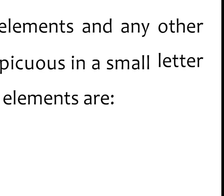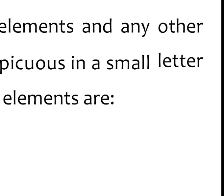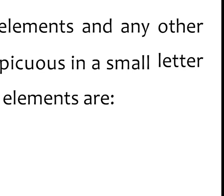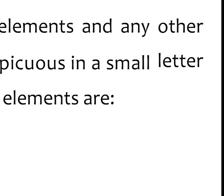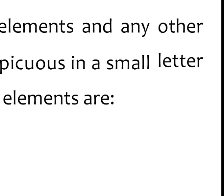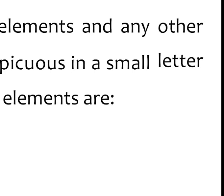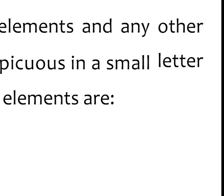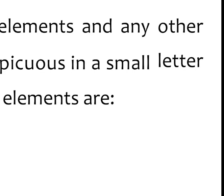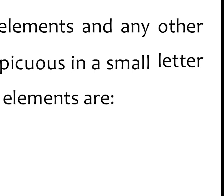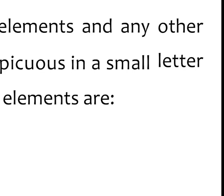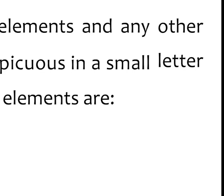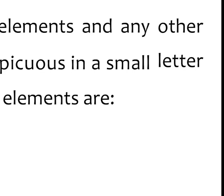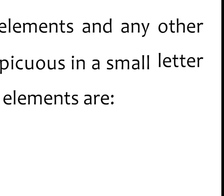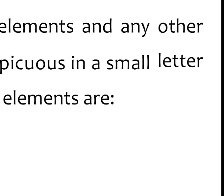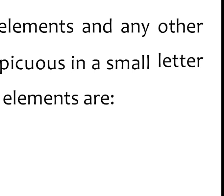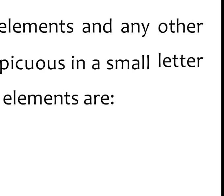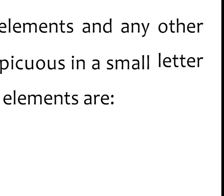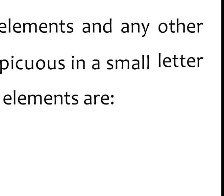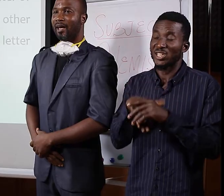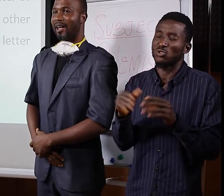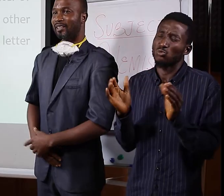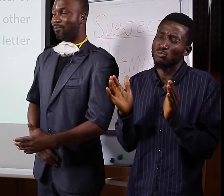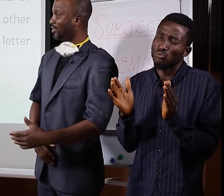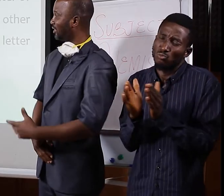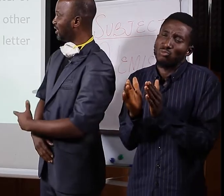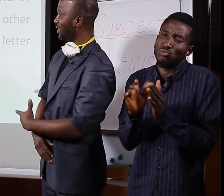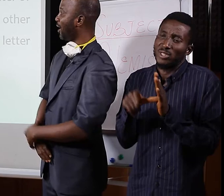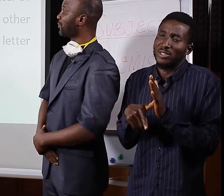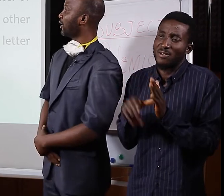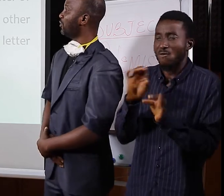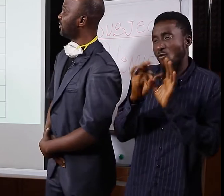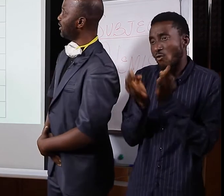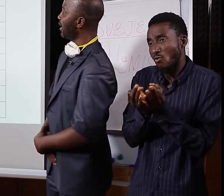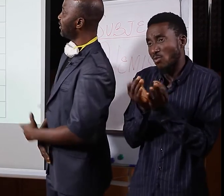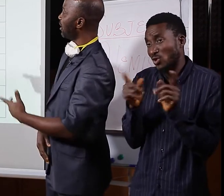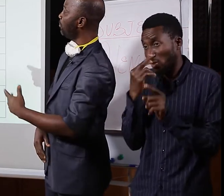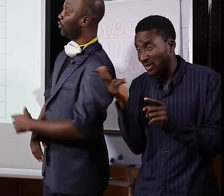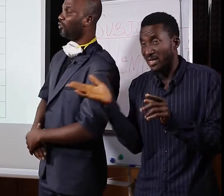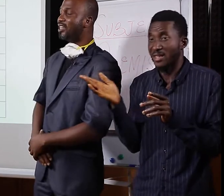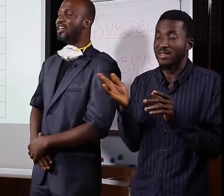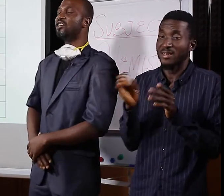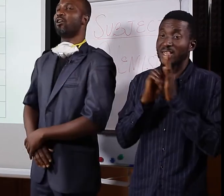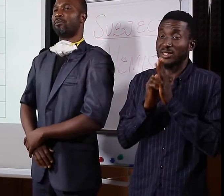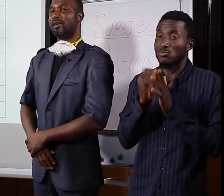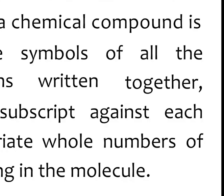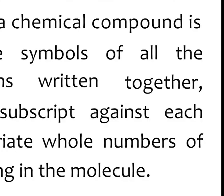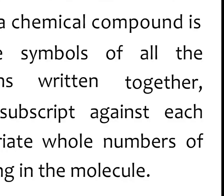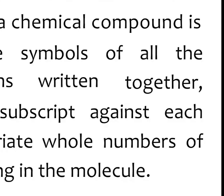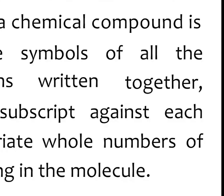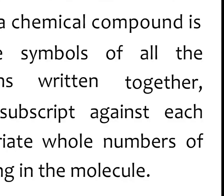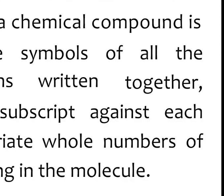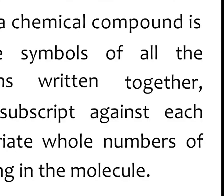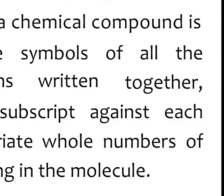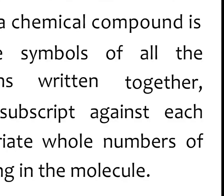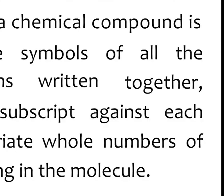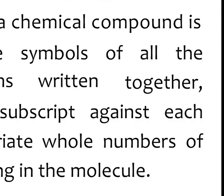very pronounced, in a small letter form. As can be seen here, you see example of helium, capital